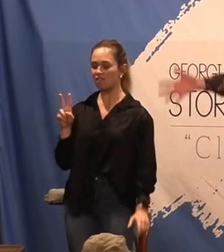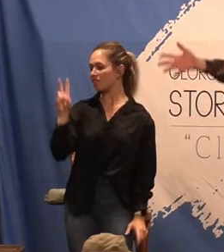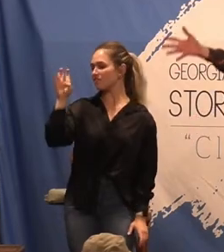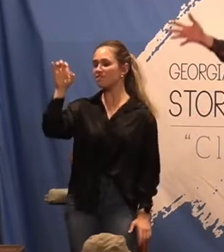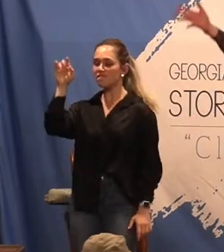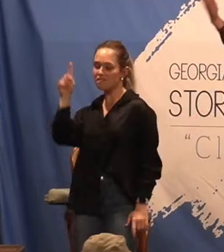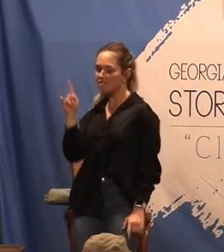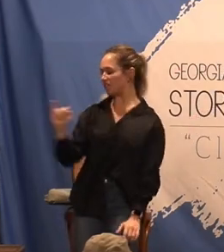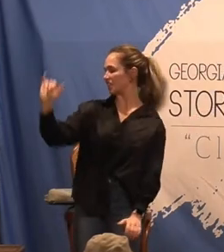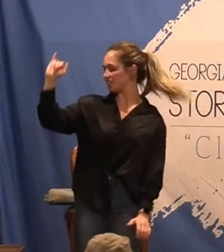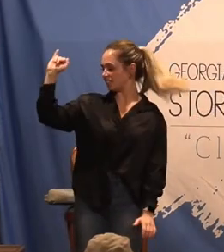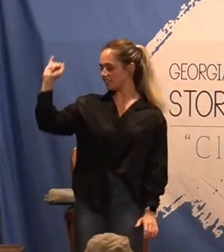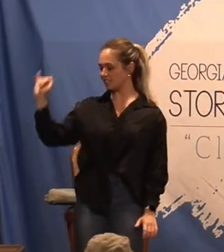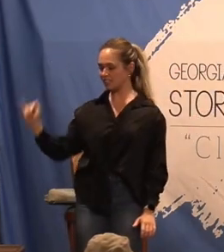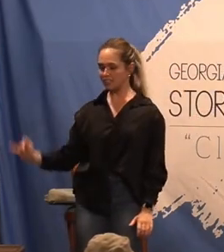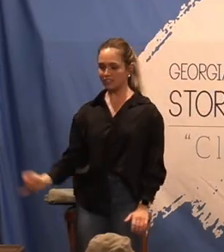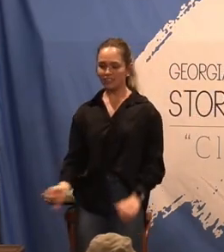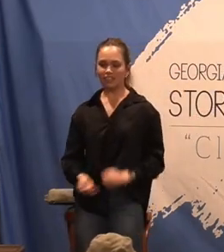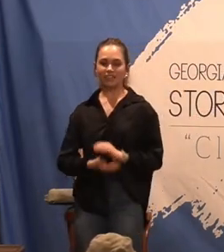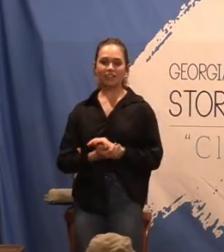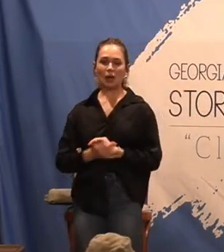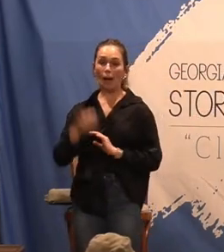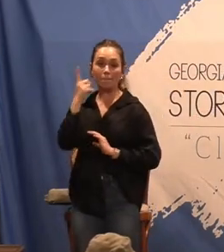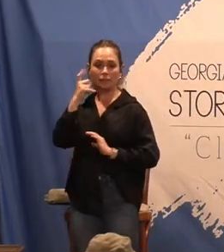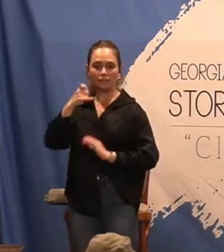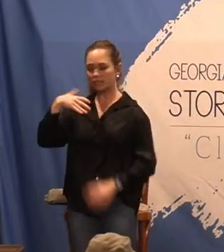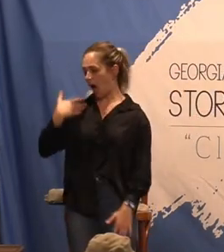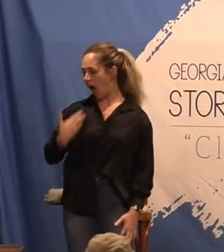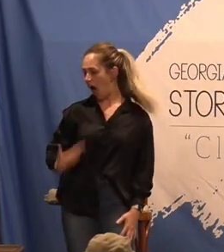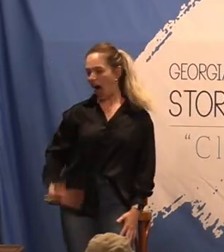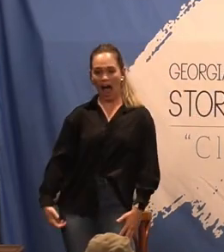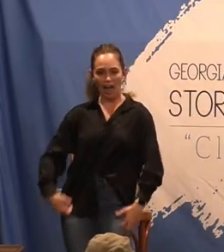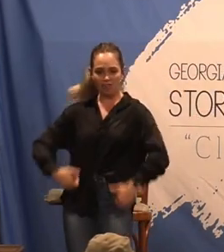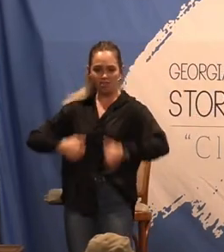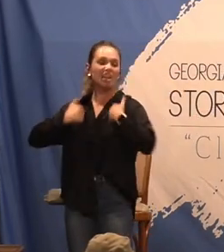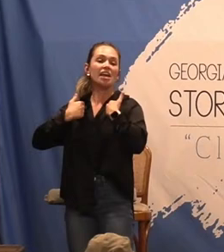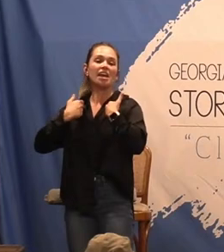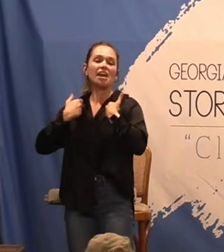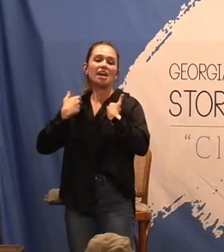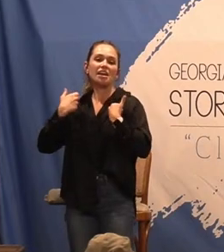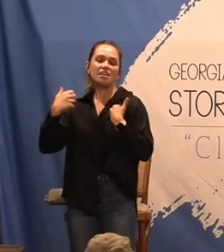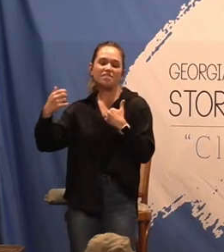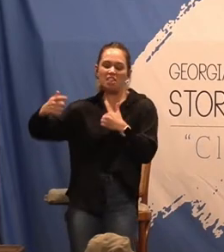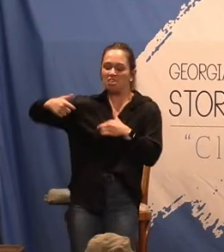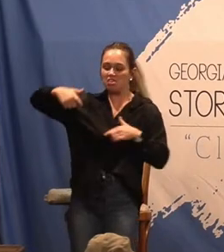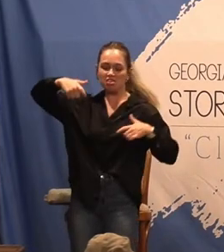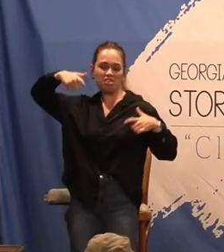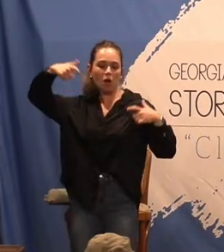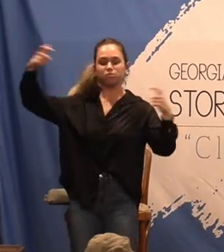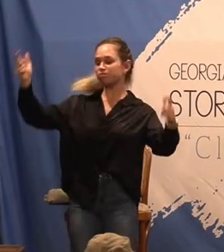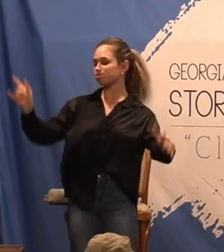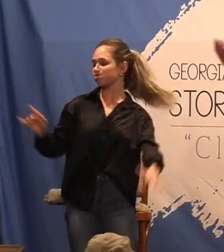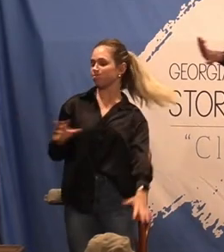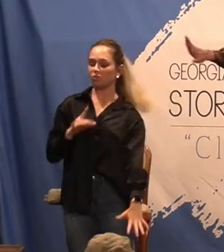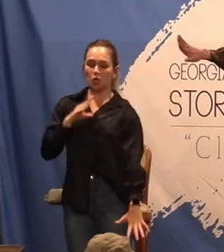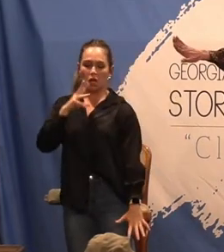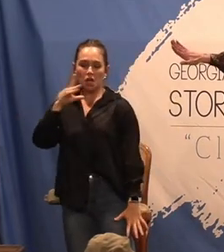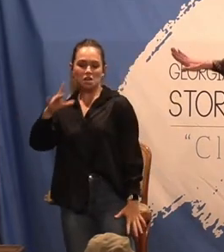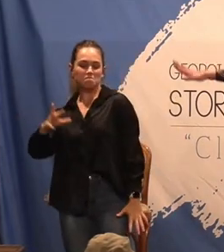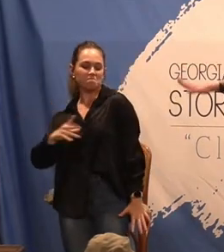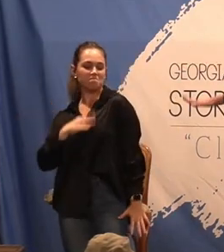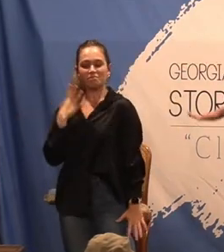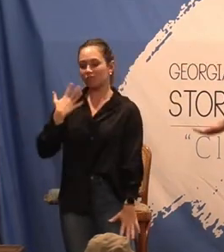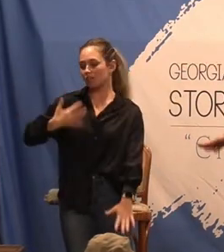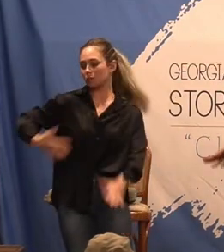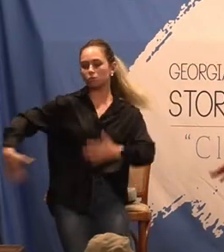Venti, venti, venti. Because I live life large. I walk on the